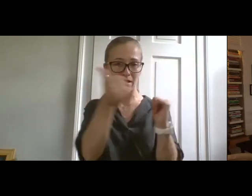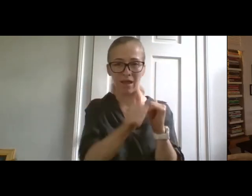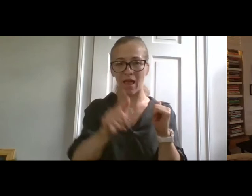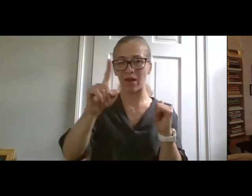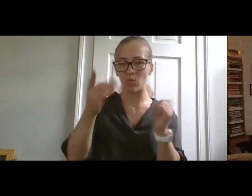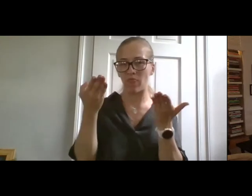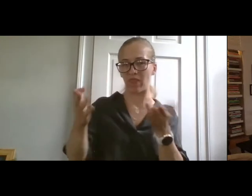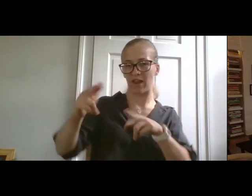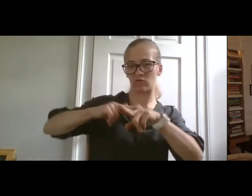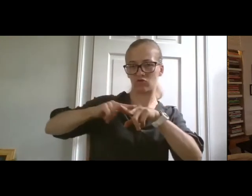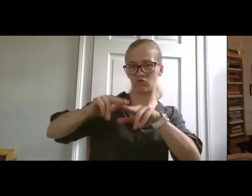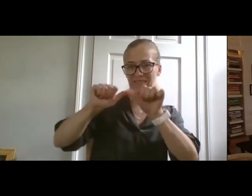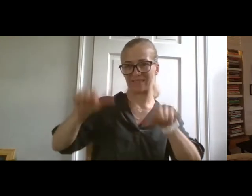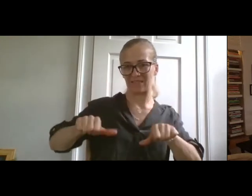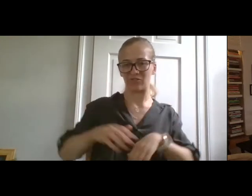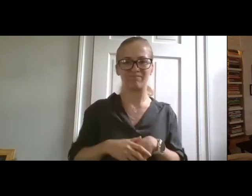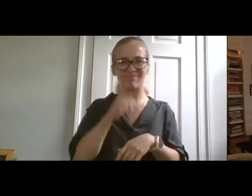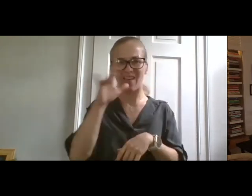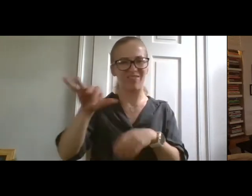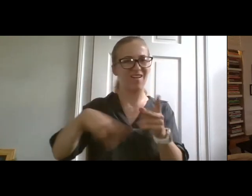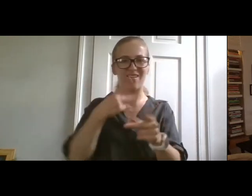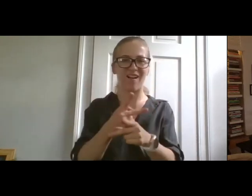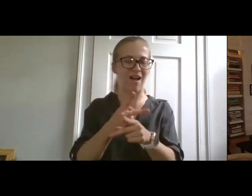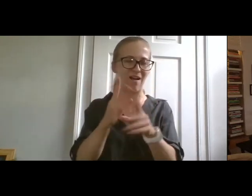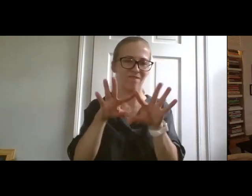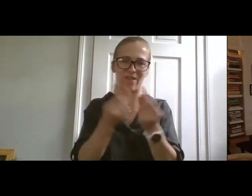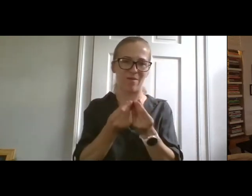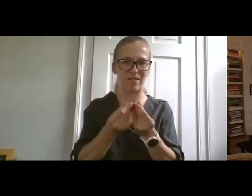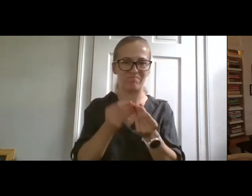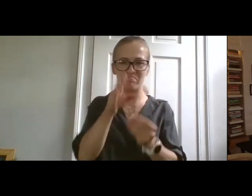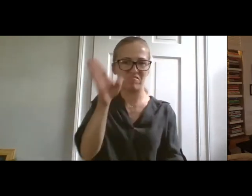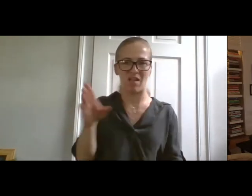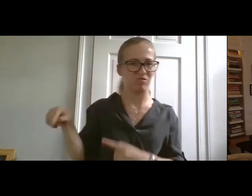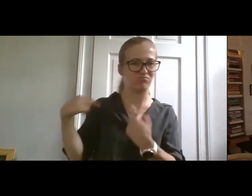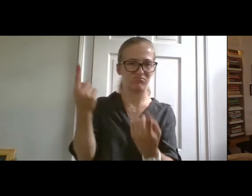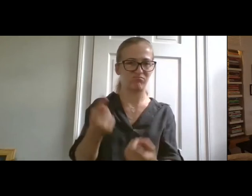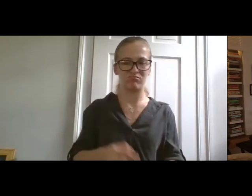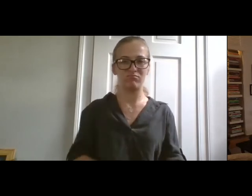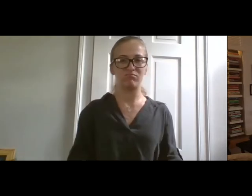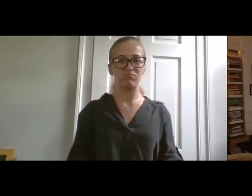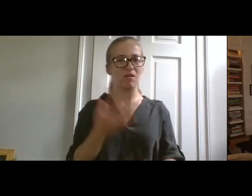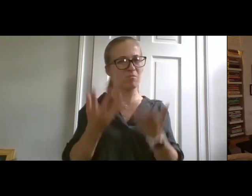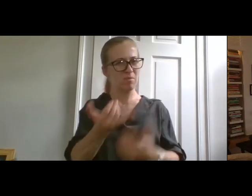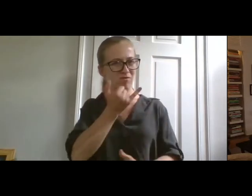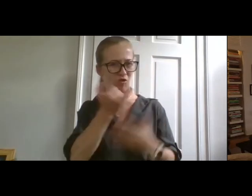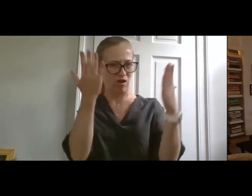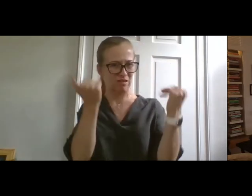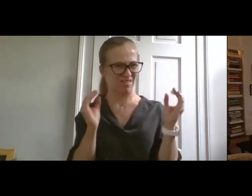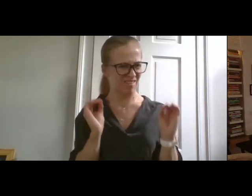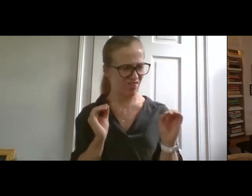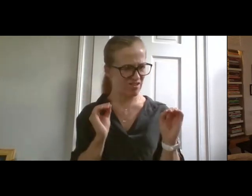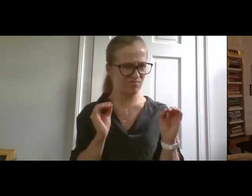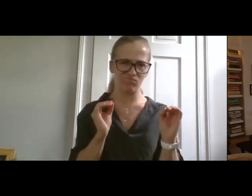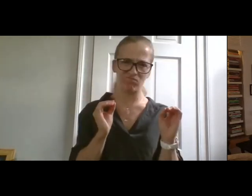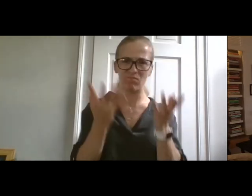the train station. They're not that kind of family anyway. They never were. But maybe it's wrong to expect nothing.